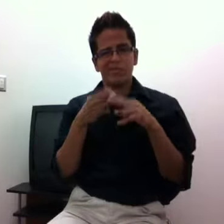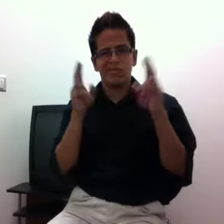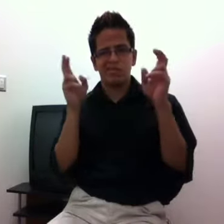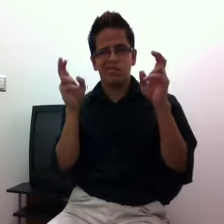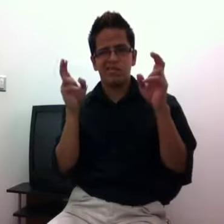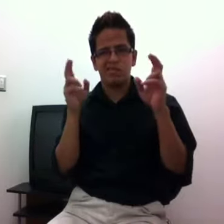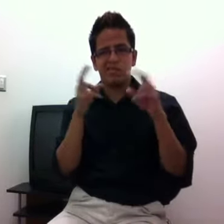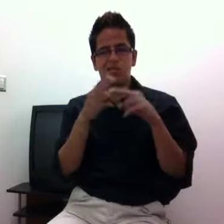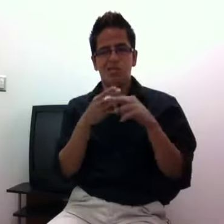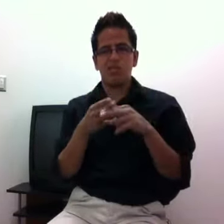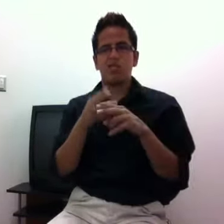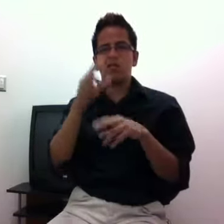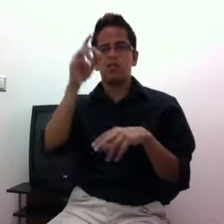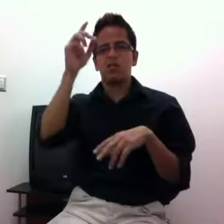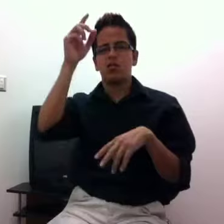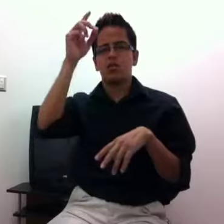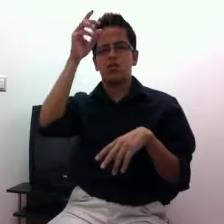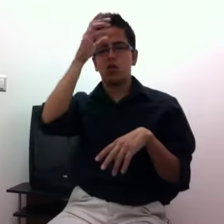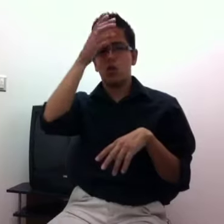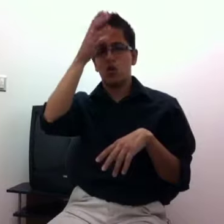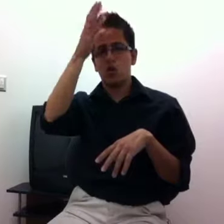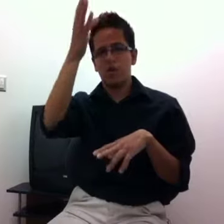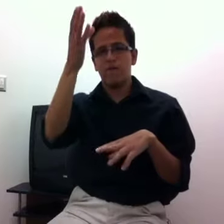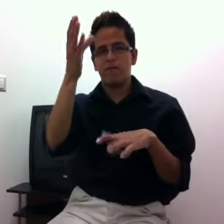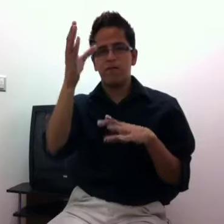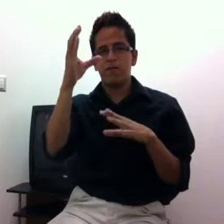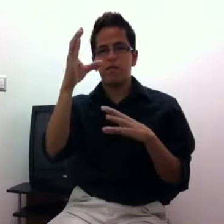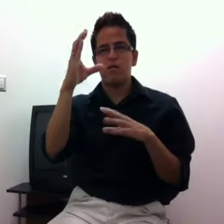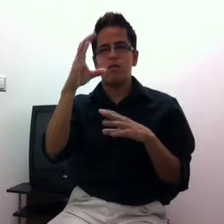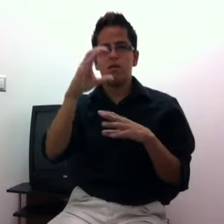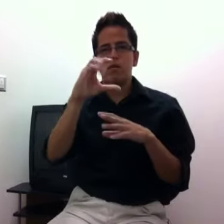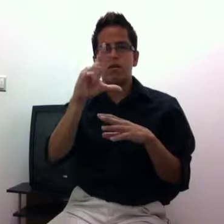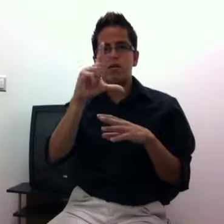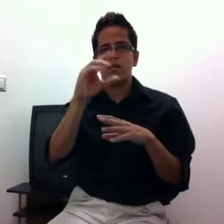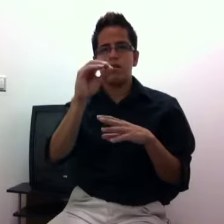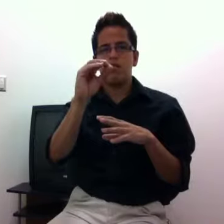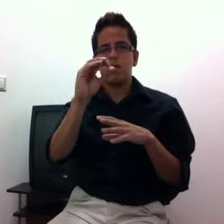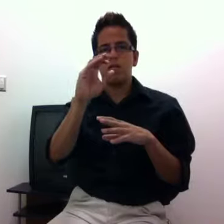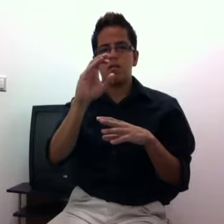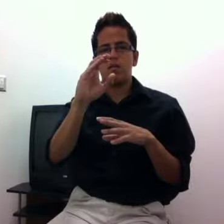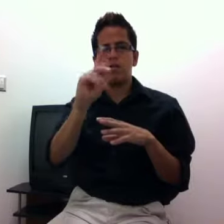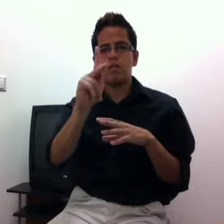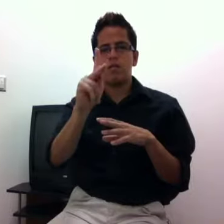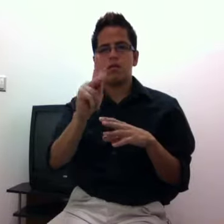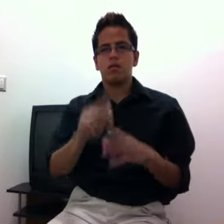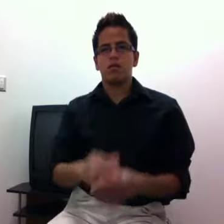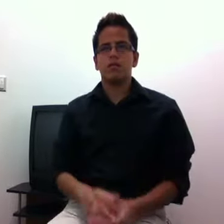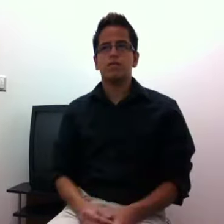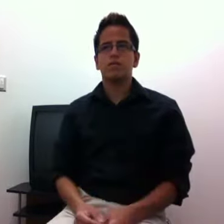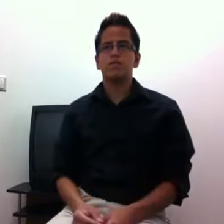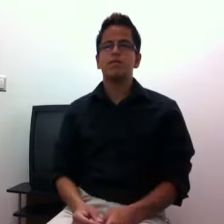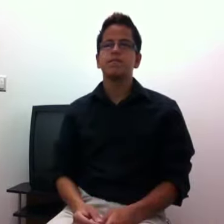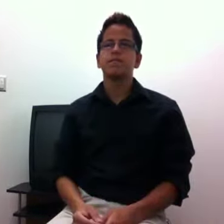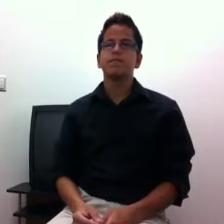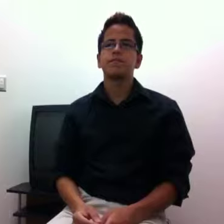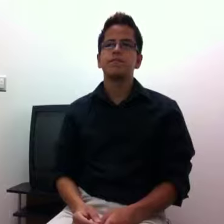When I was in my late 20s, I got the real antique bug, and I used to attend many estate